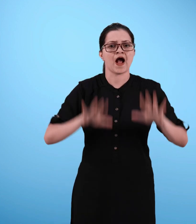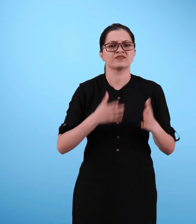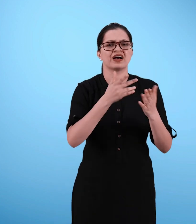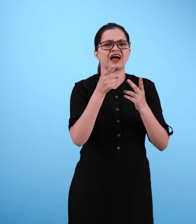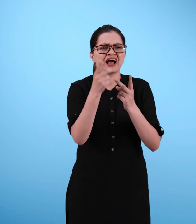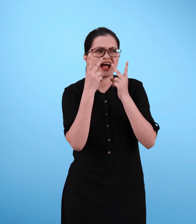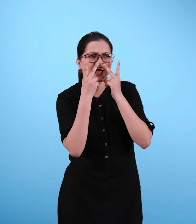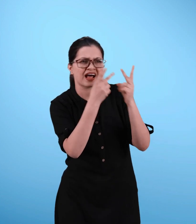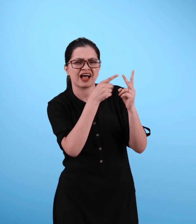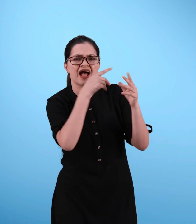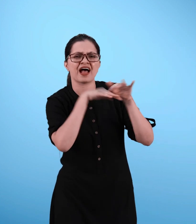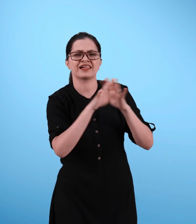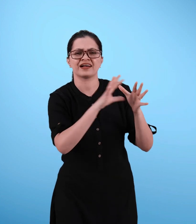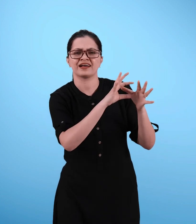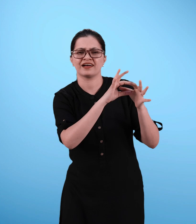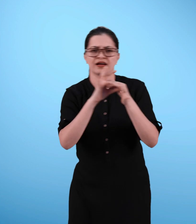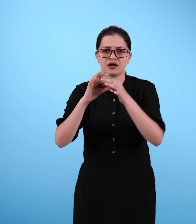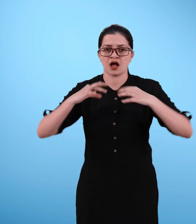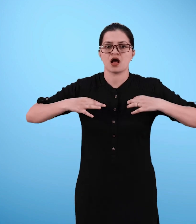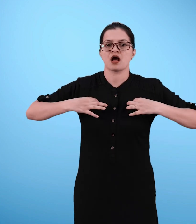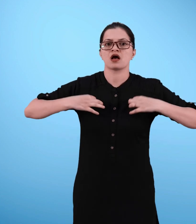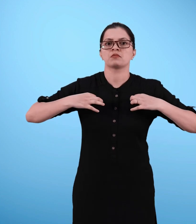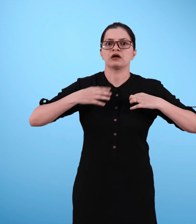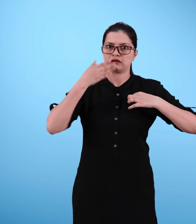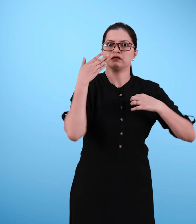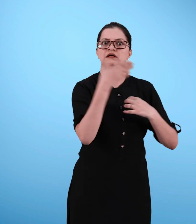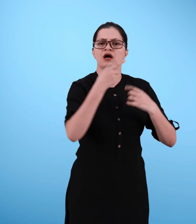He wants to know if these are made of some kinds of fiber.